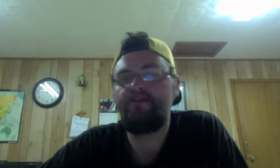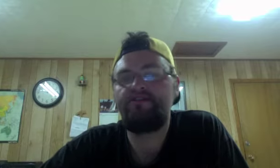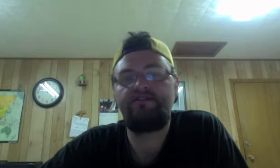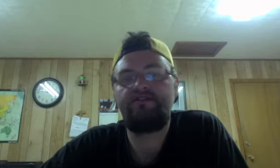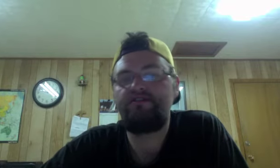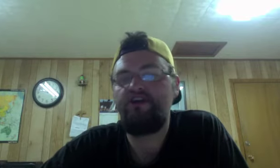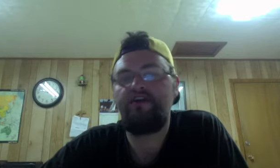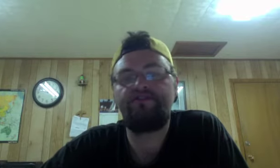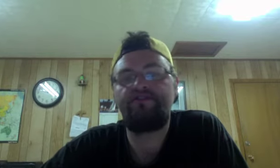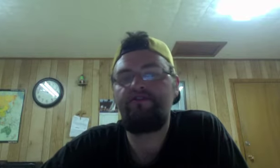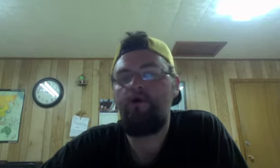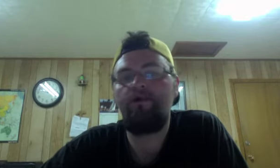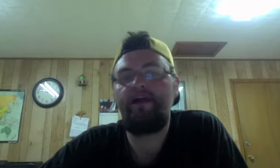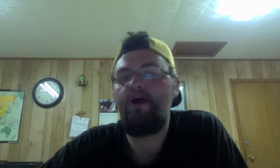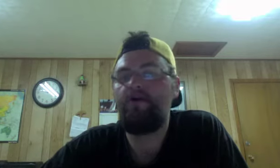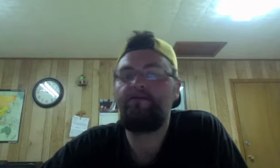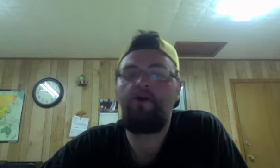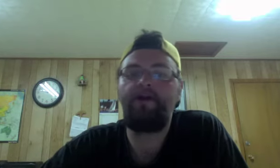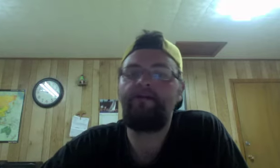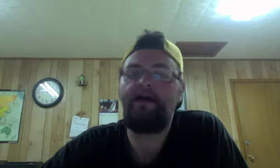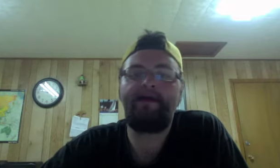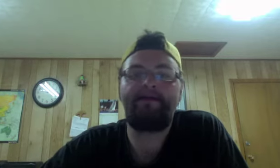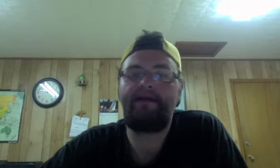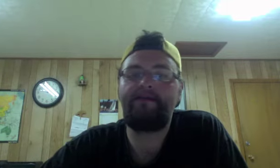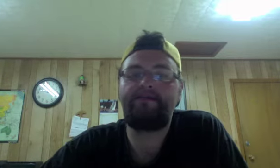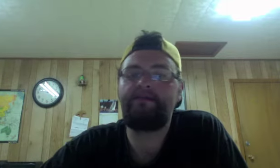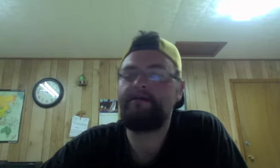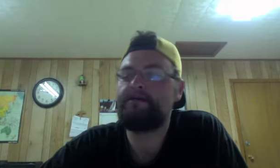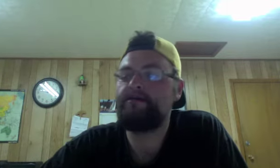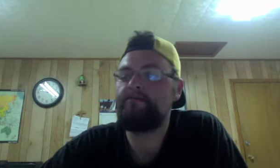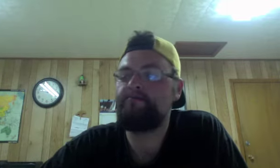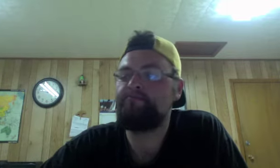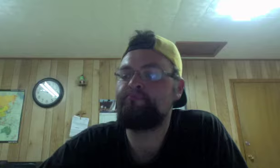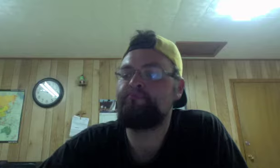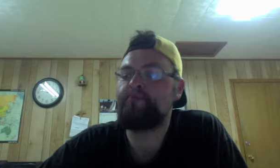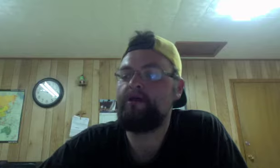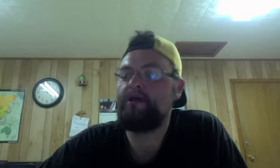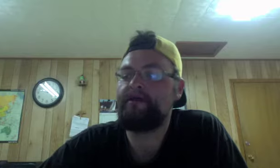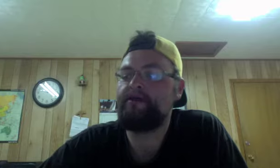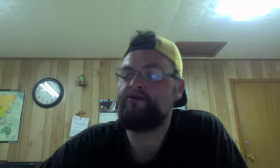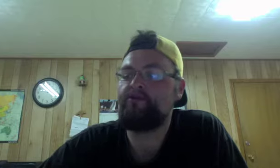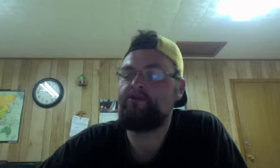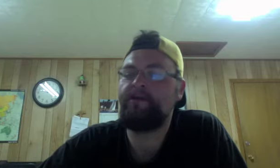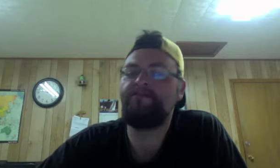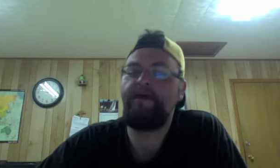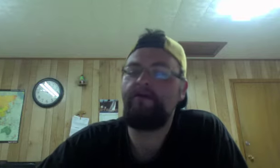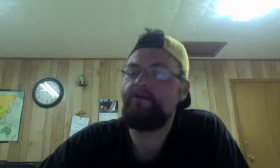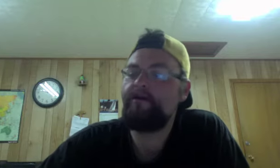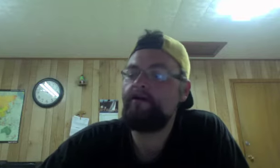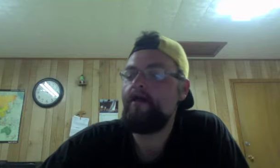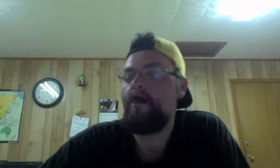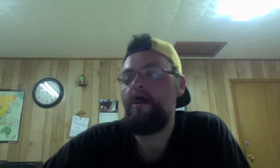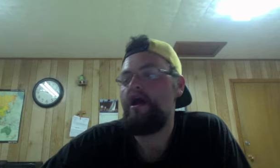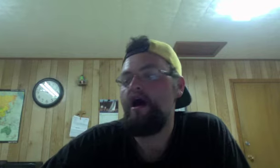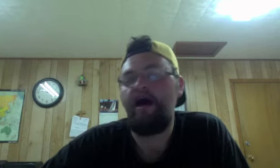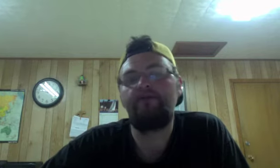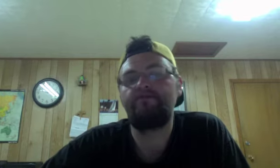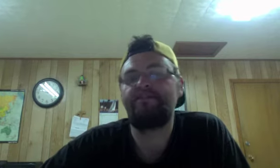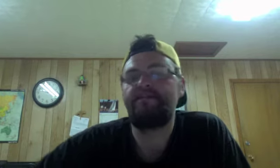starts throwing it out and running like like he's like uh like a crazy man out there I don't see this